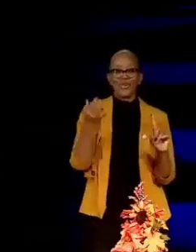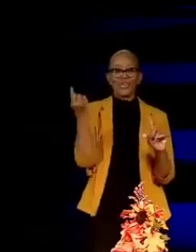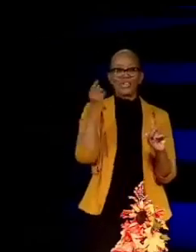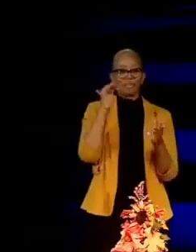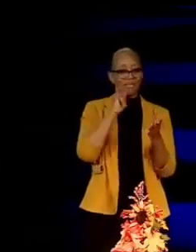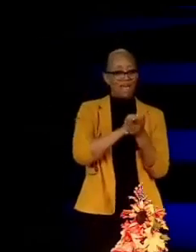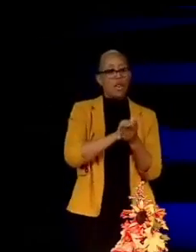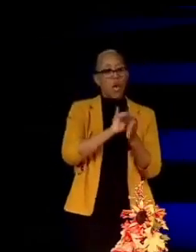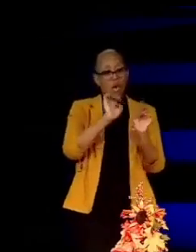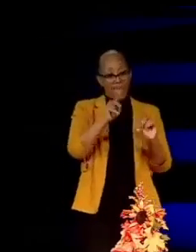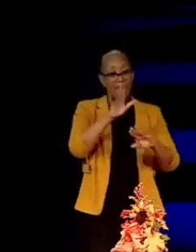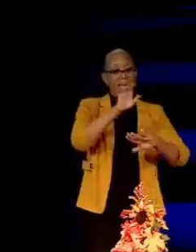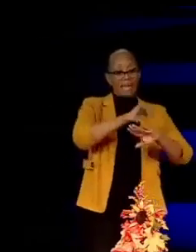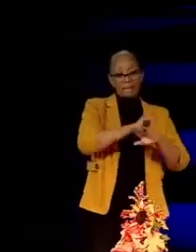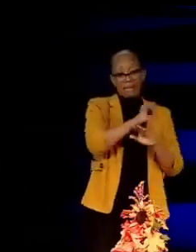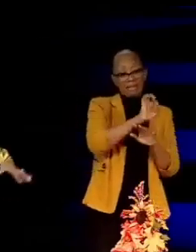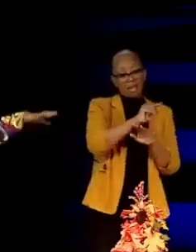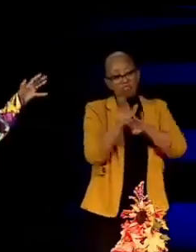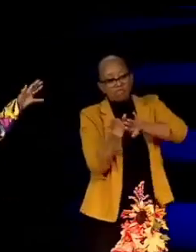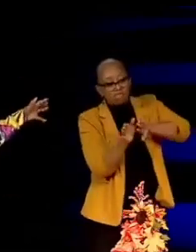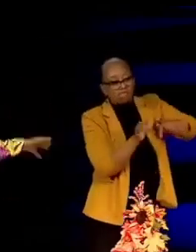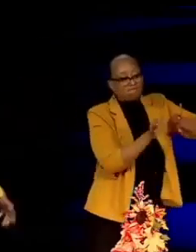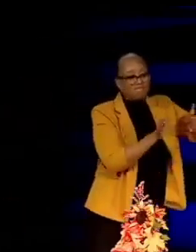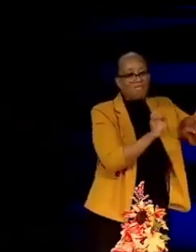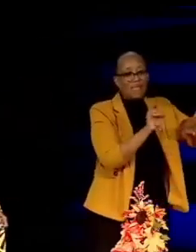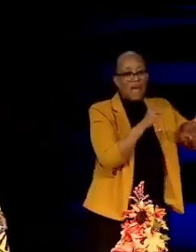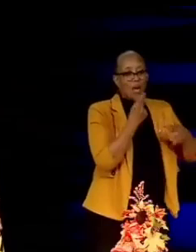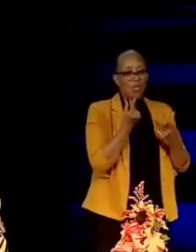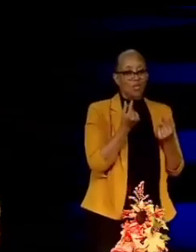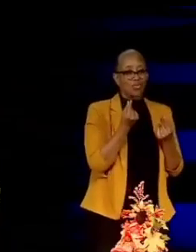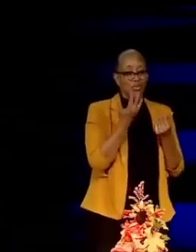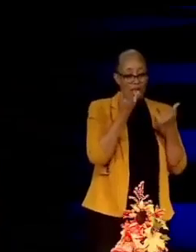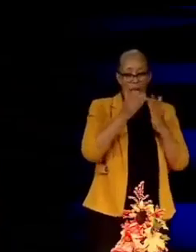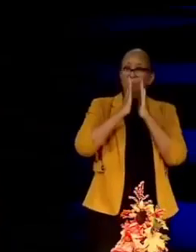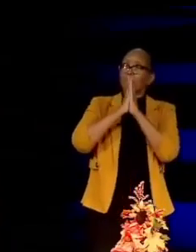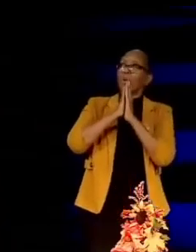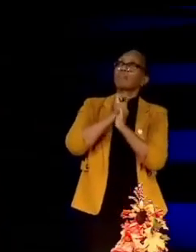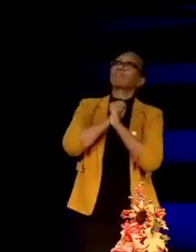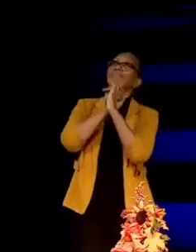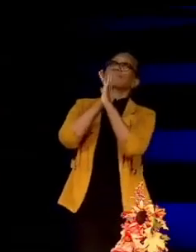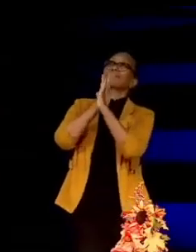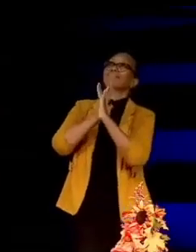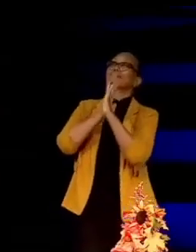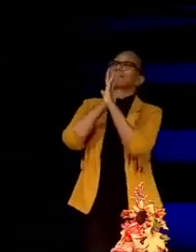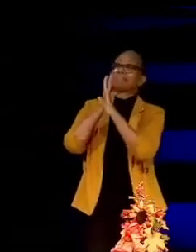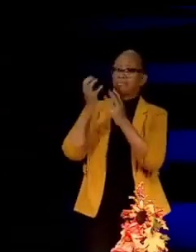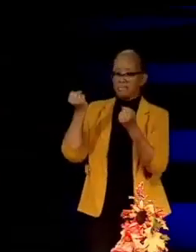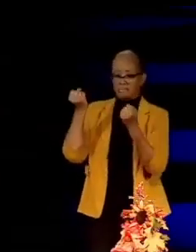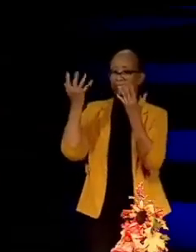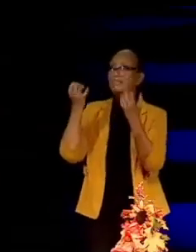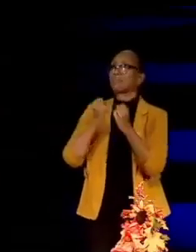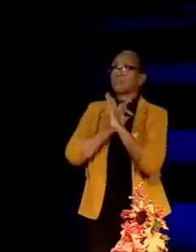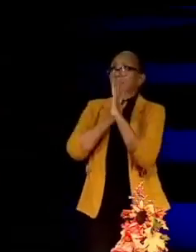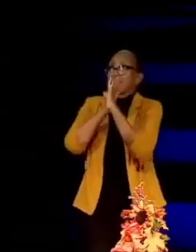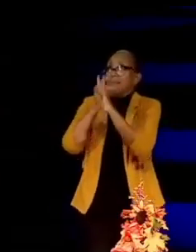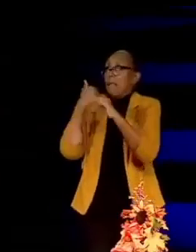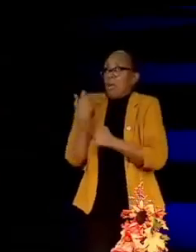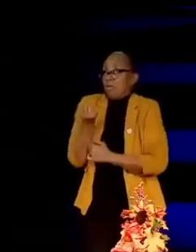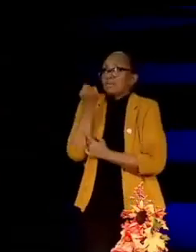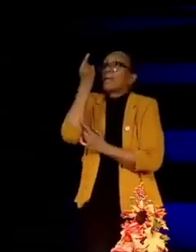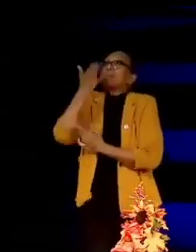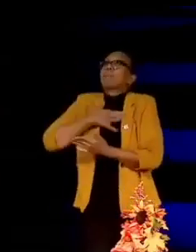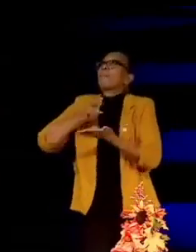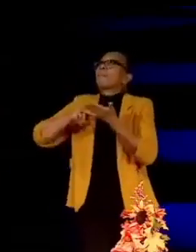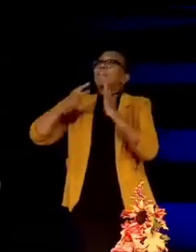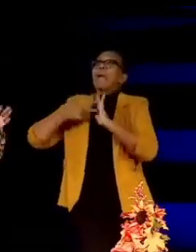our flesh. Y'all ain't saying nothing. And get us out of our emotion. And I don't even know what I'm saying. I just submit to the Spirit that's